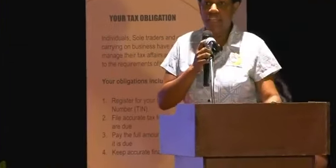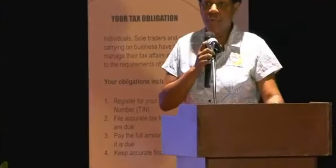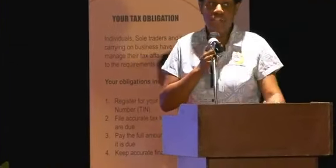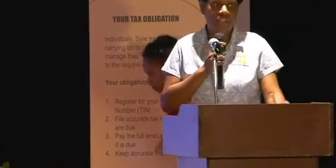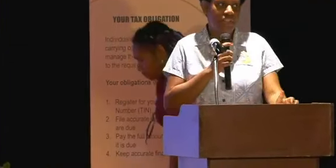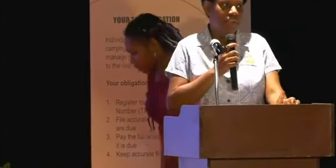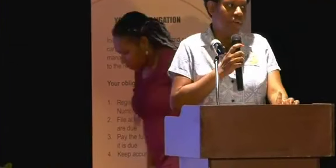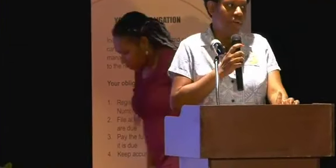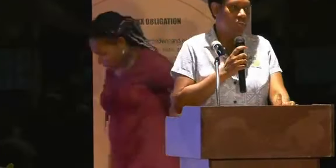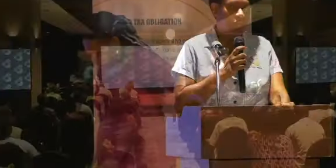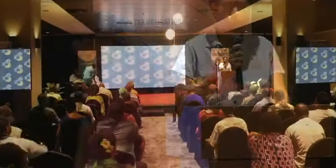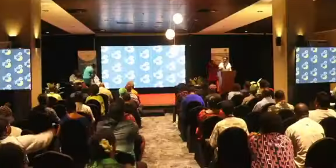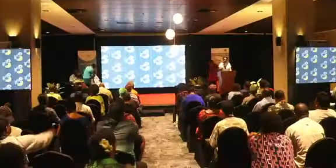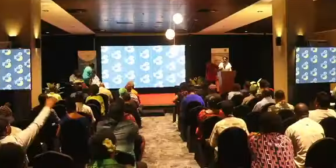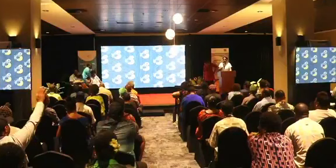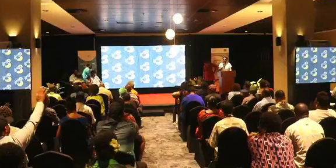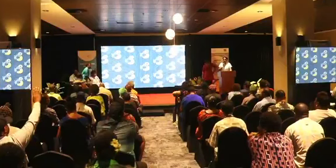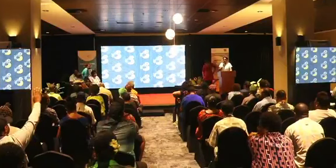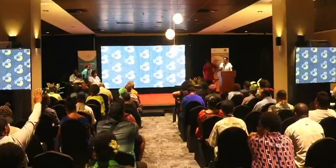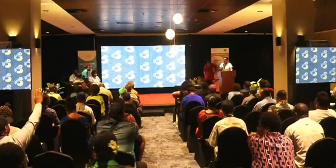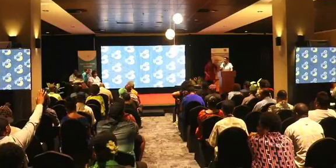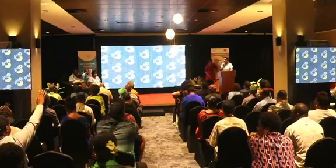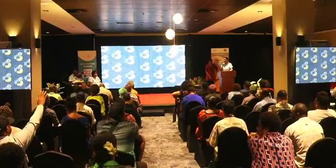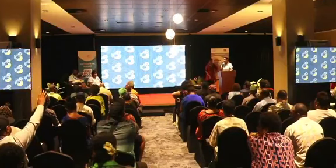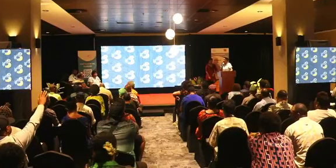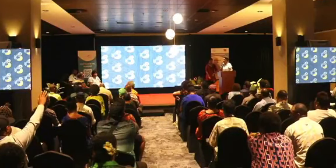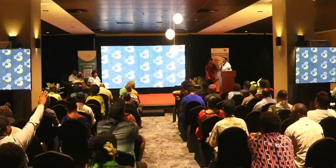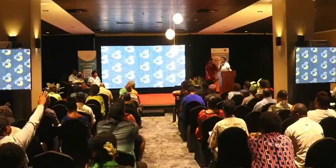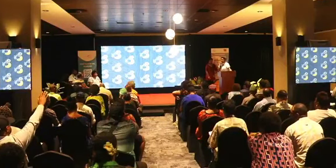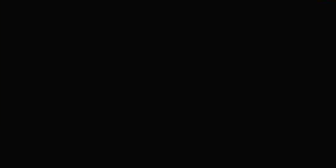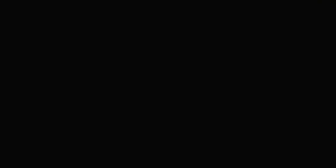Emoraita, any questions? One or two? Okay.